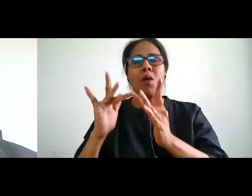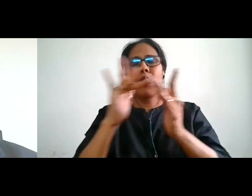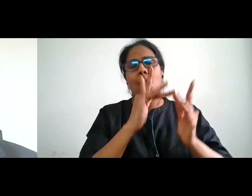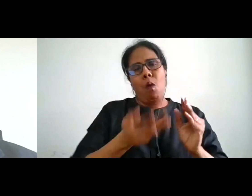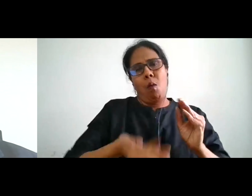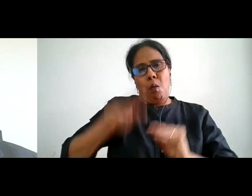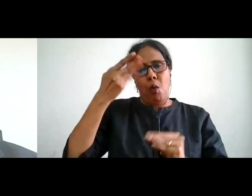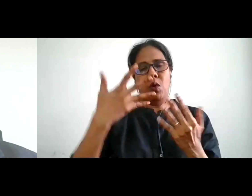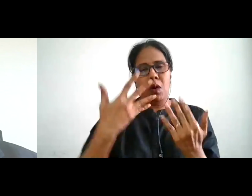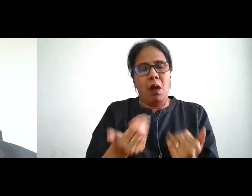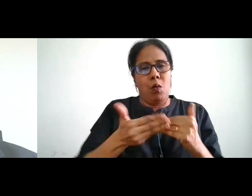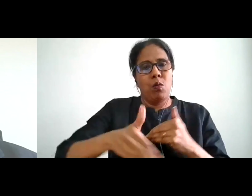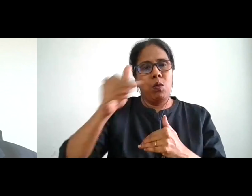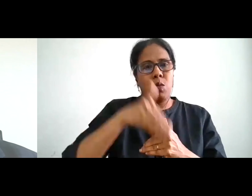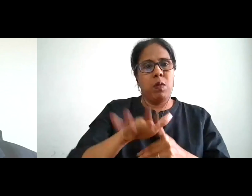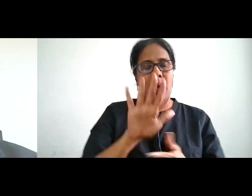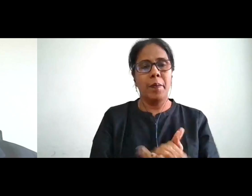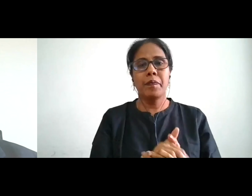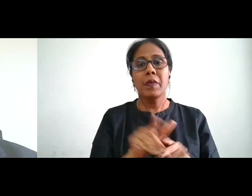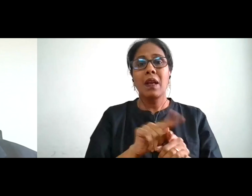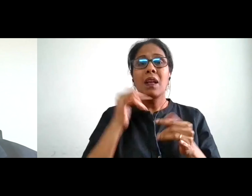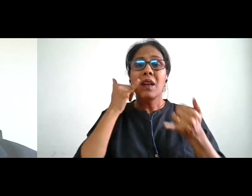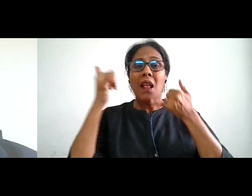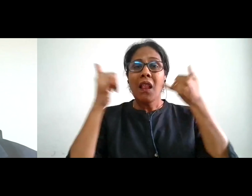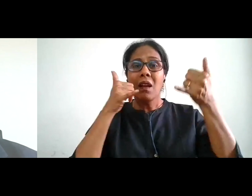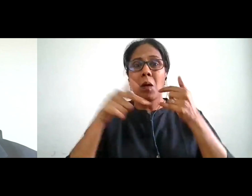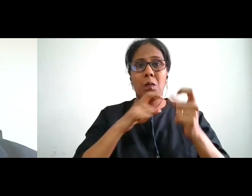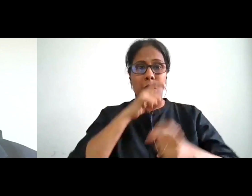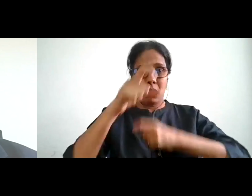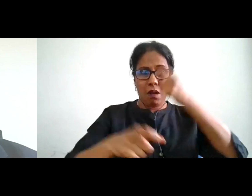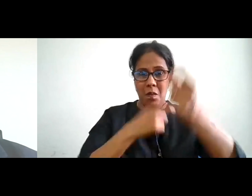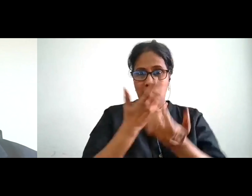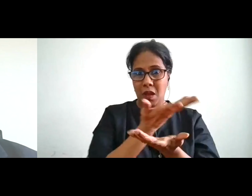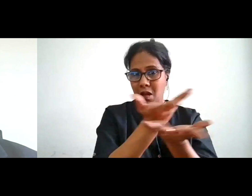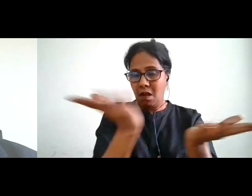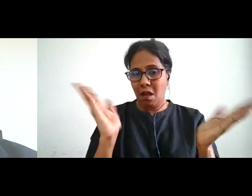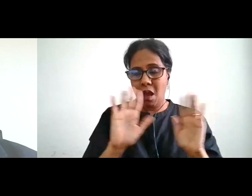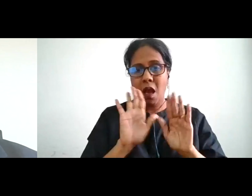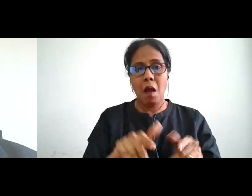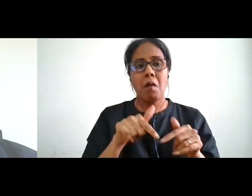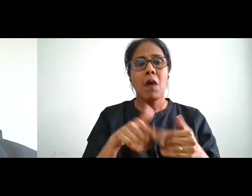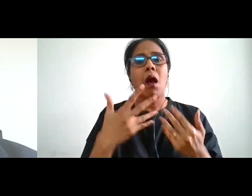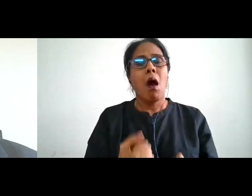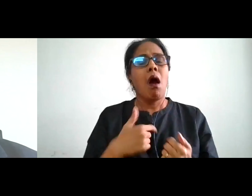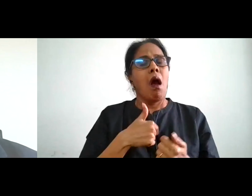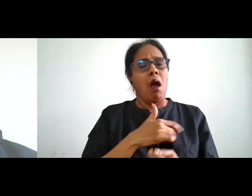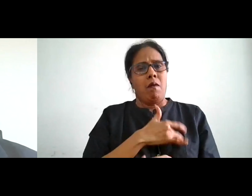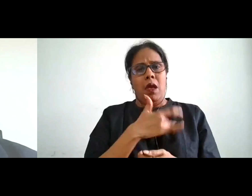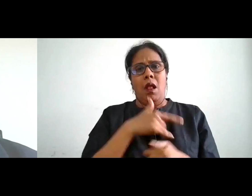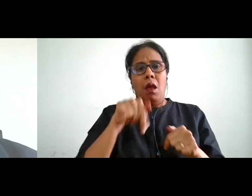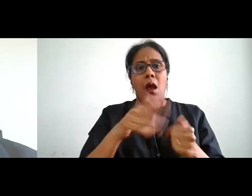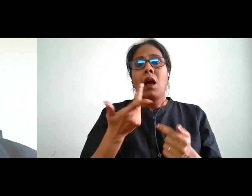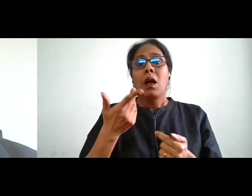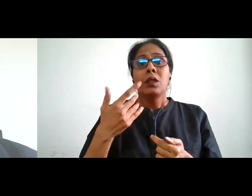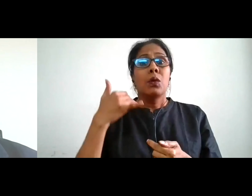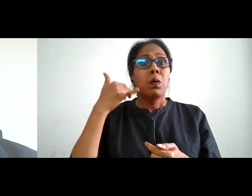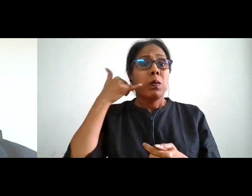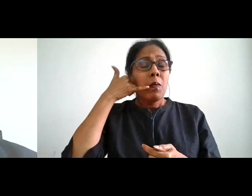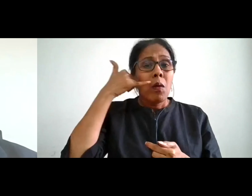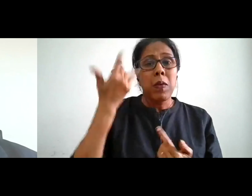With the consolidation of telecom industry, and I reckon that the mobile data prices have bottomed out.